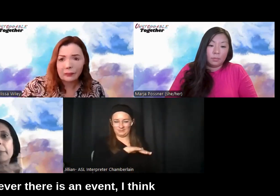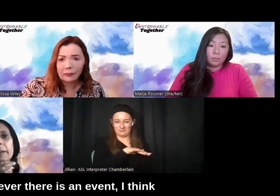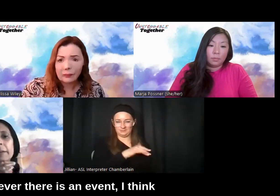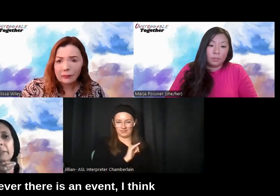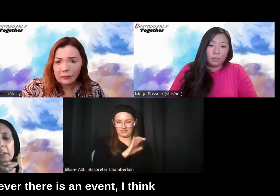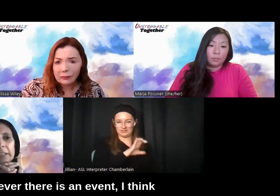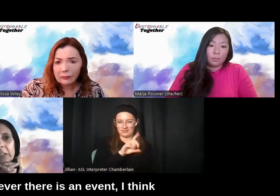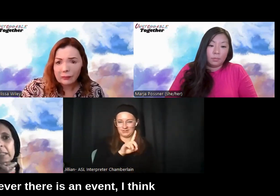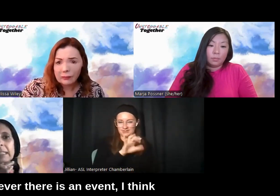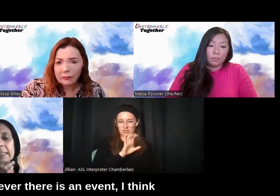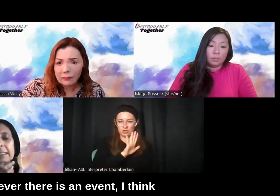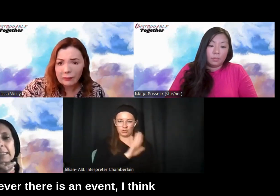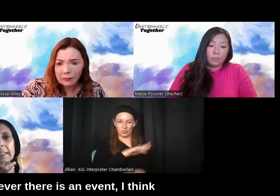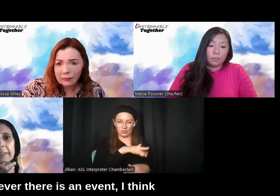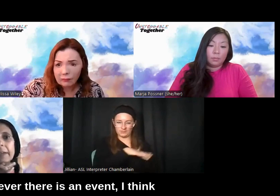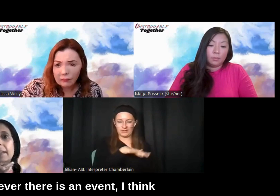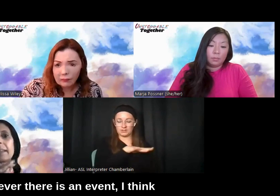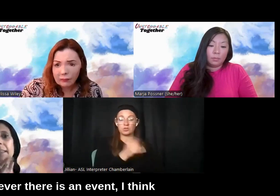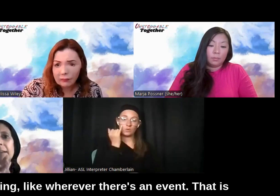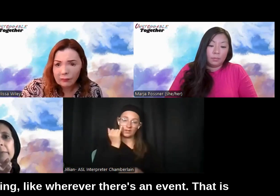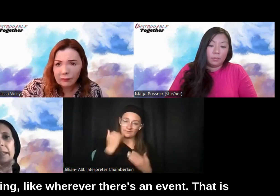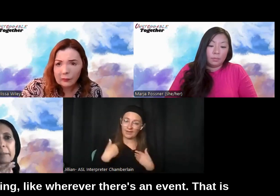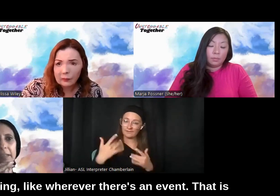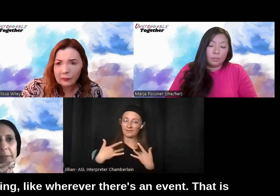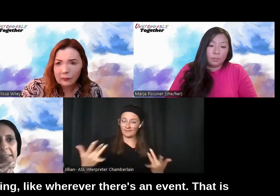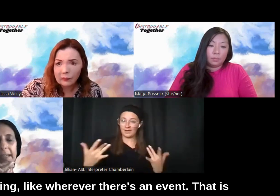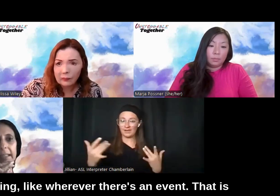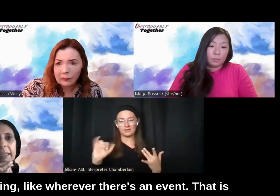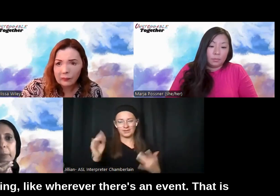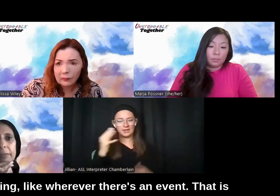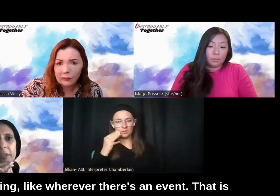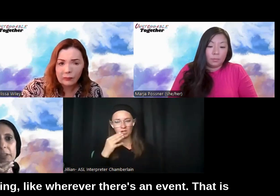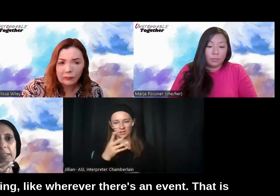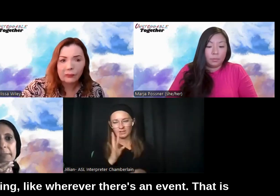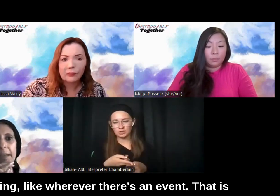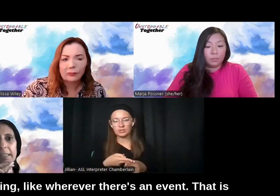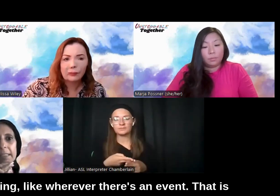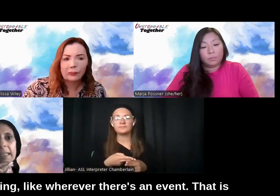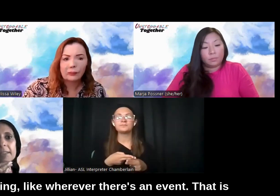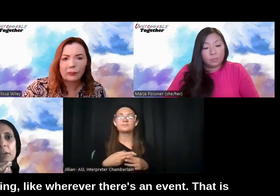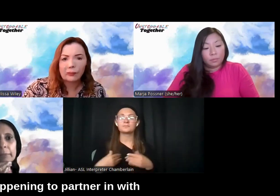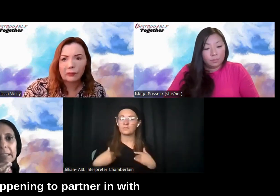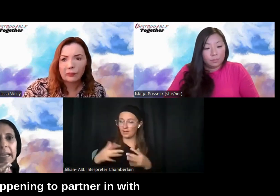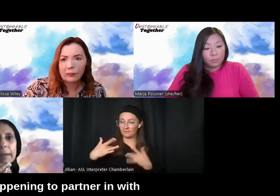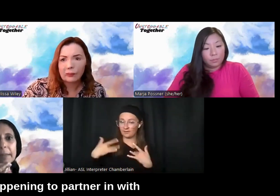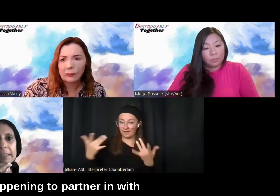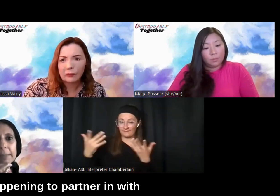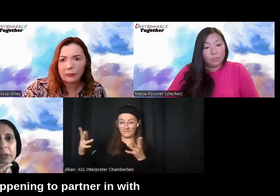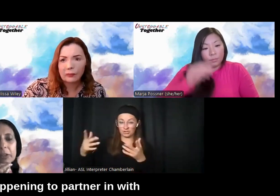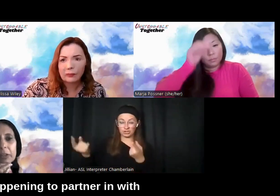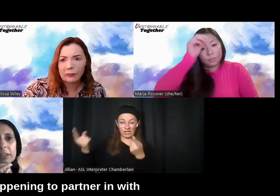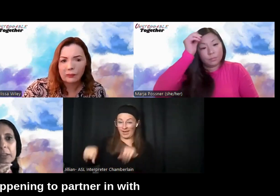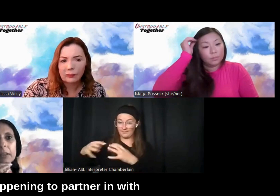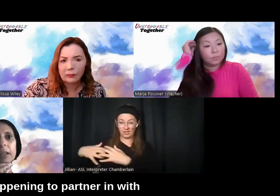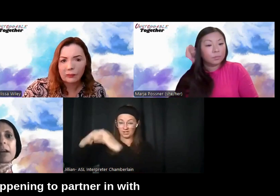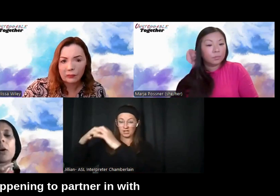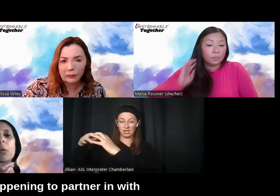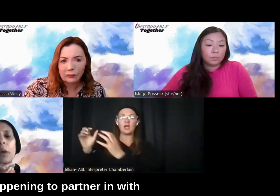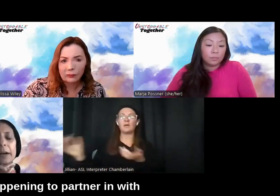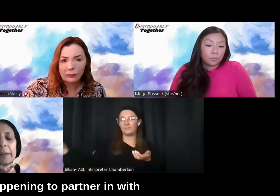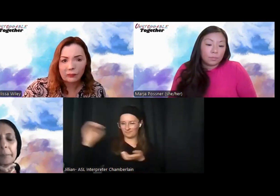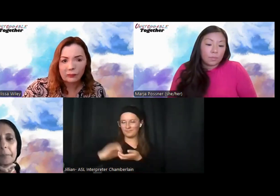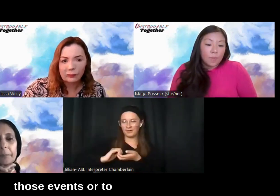So wherever there is an event, I think like Mario was saying, like wherever there's an event that is already happening, to partner in